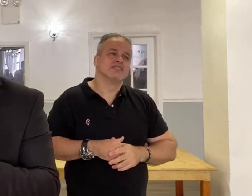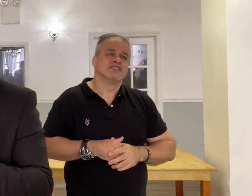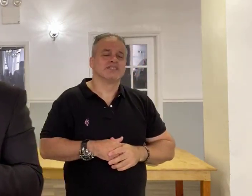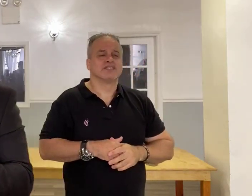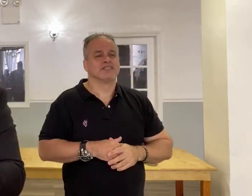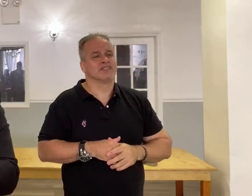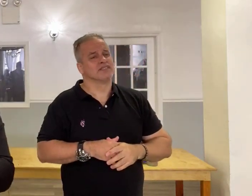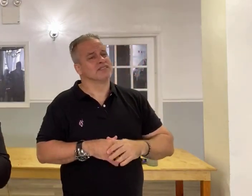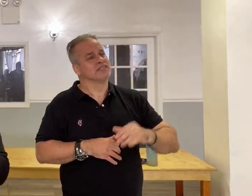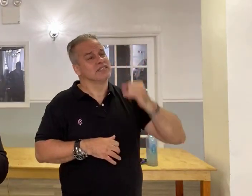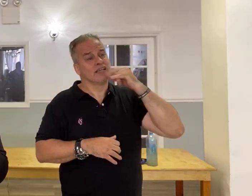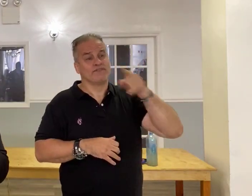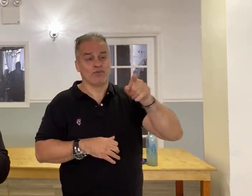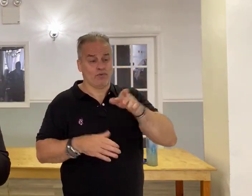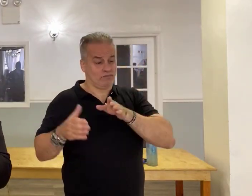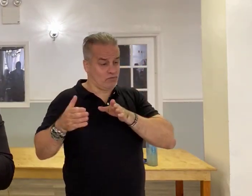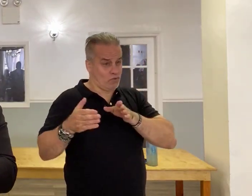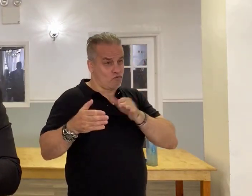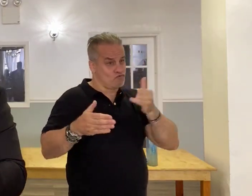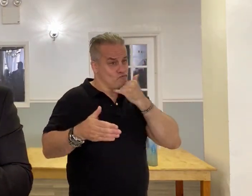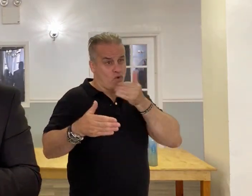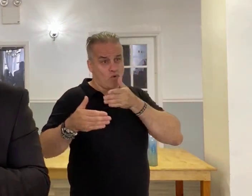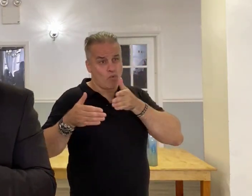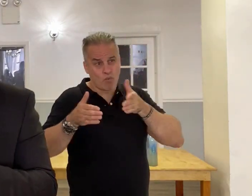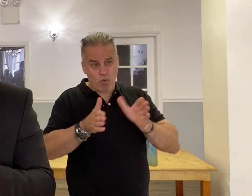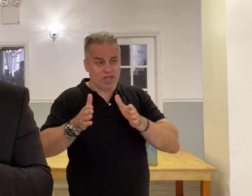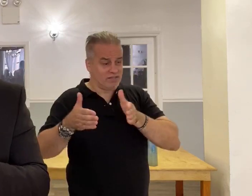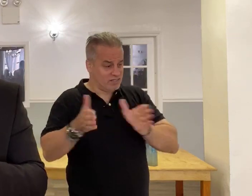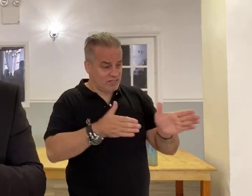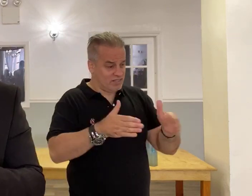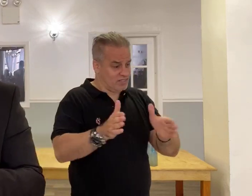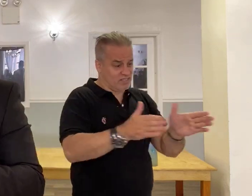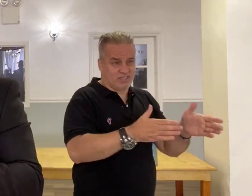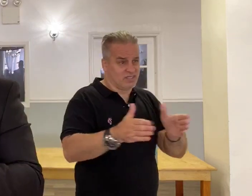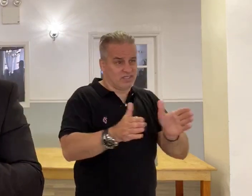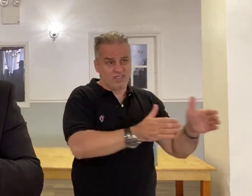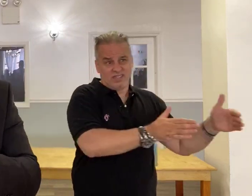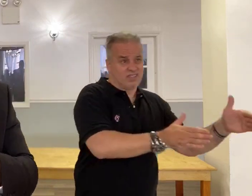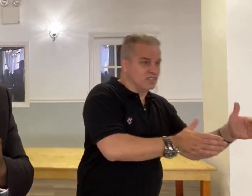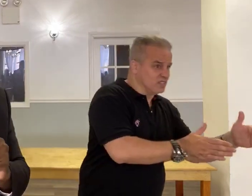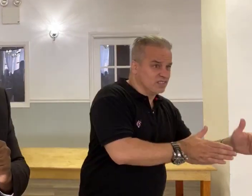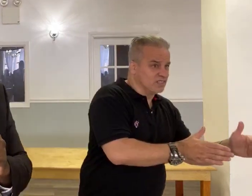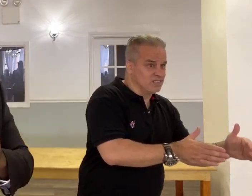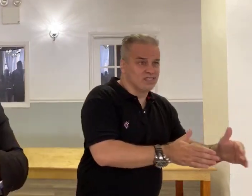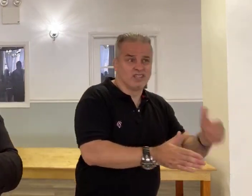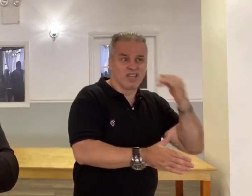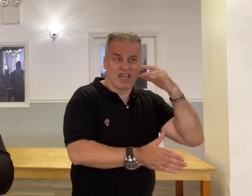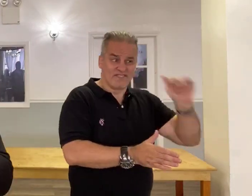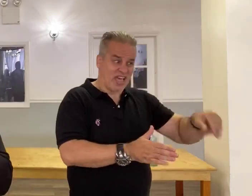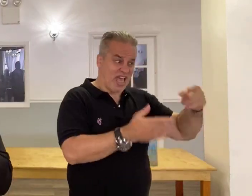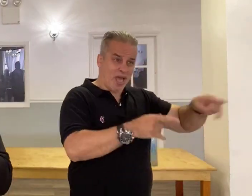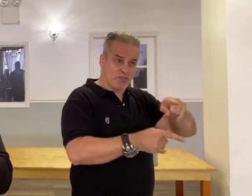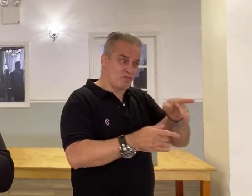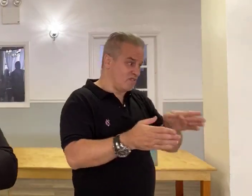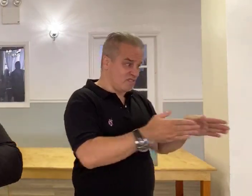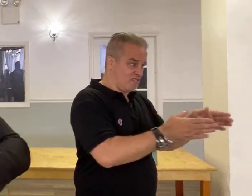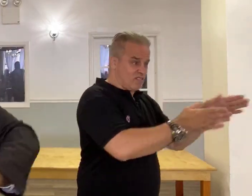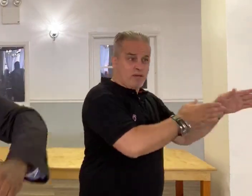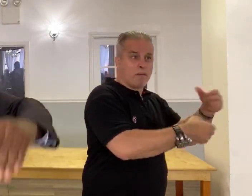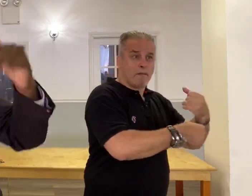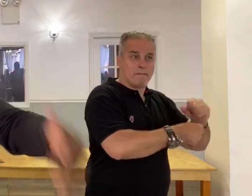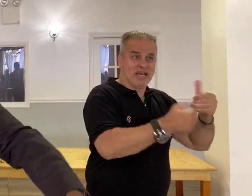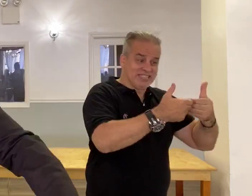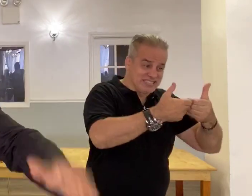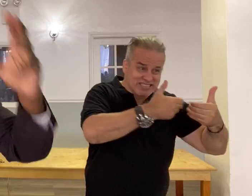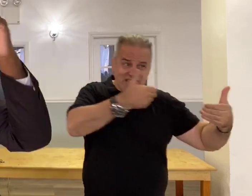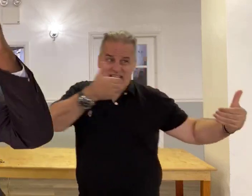you should not be going. Something that would separate you from your fellowship with Christ. Something that will cause you